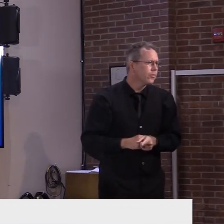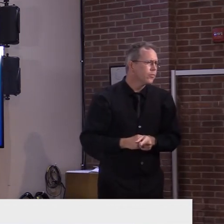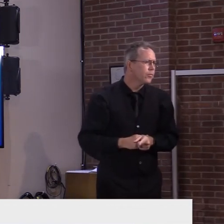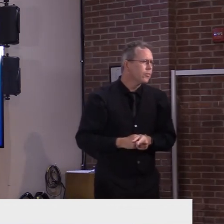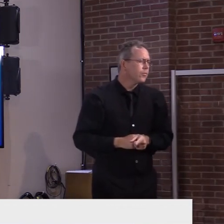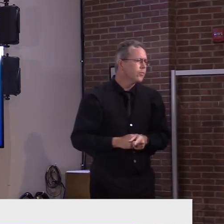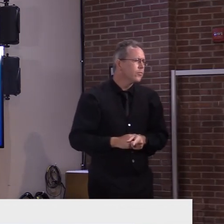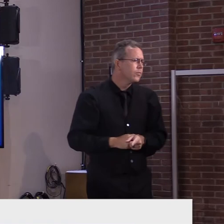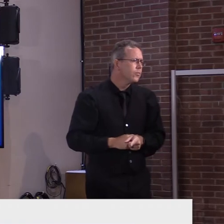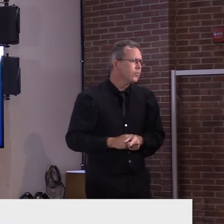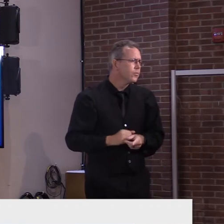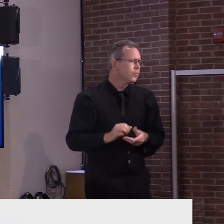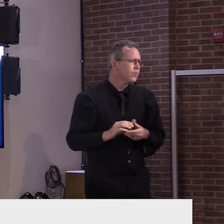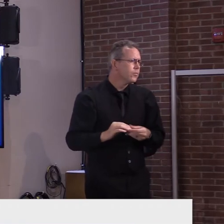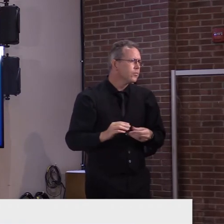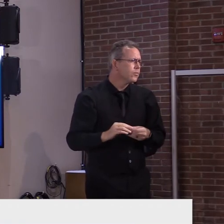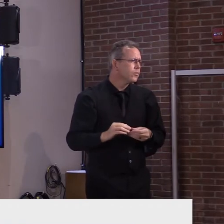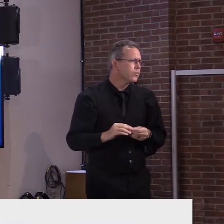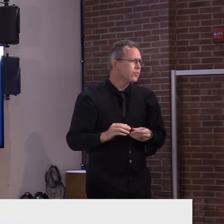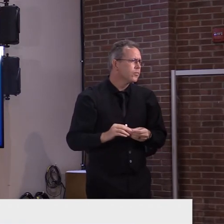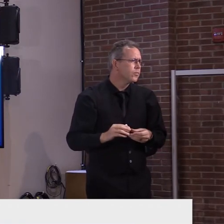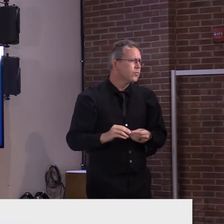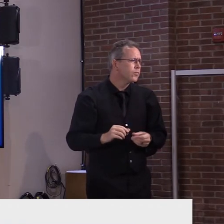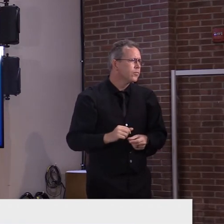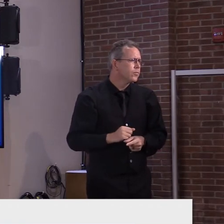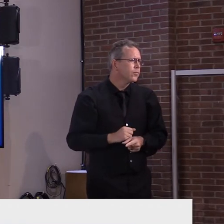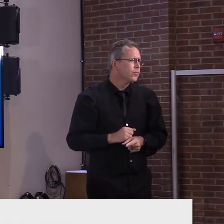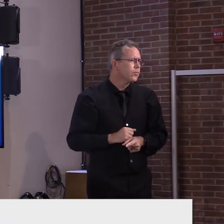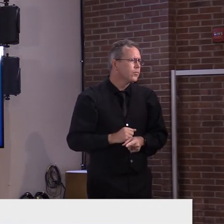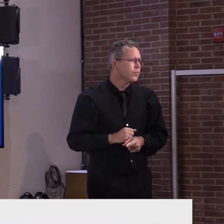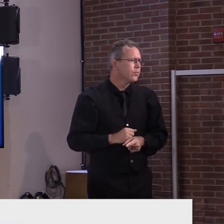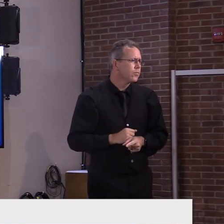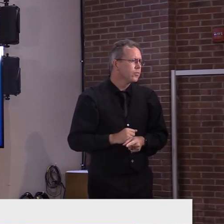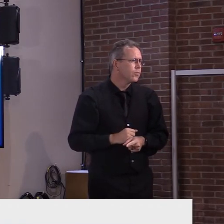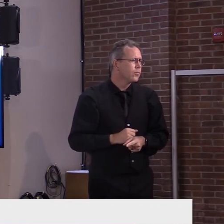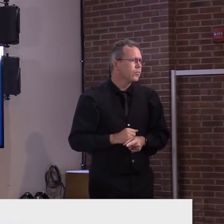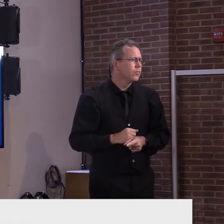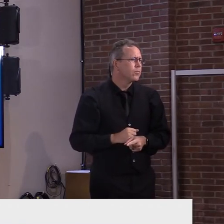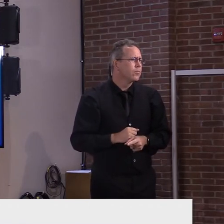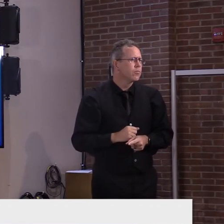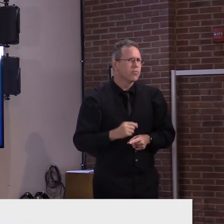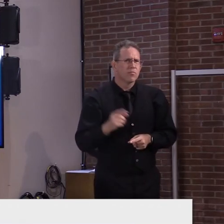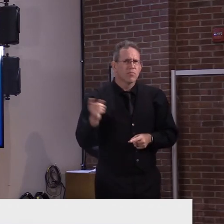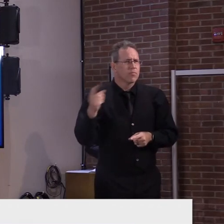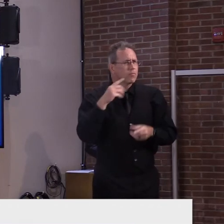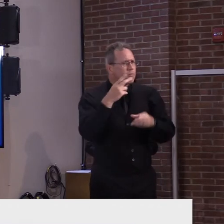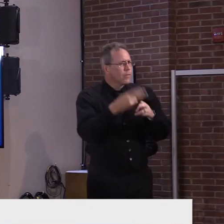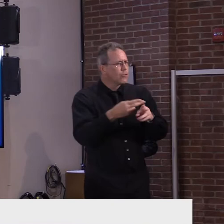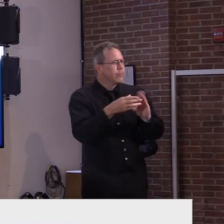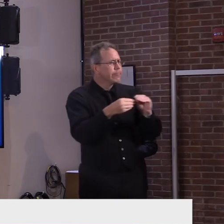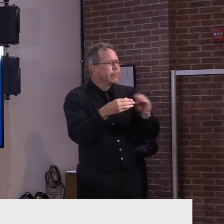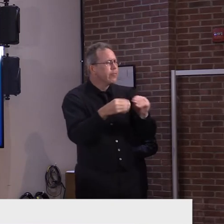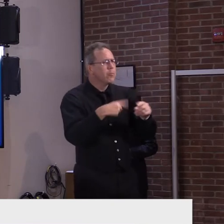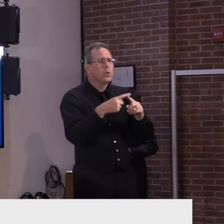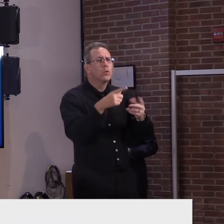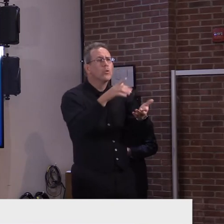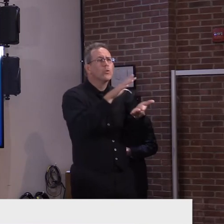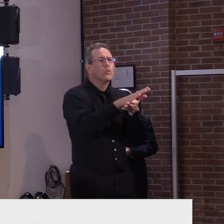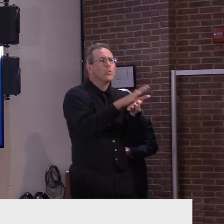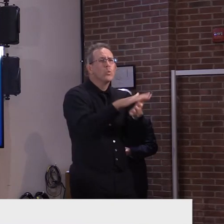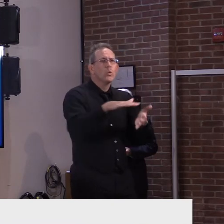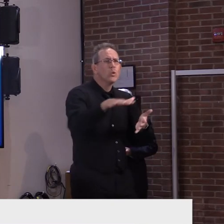prohibits you from mandating masks in schools has been the need to declare a state of